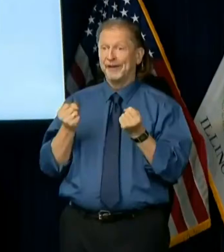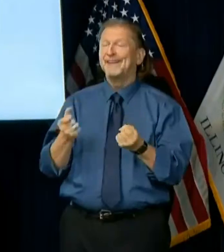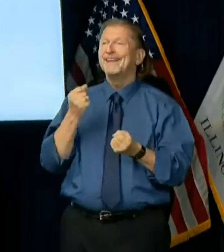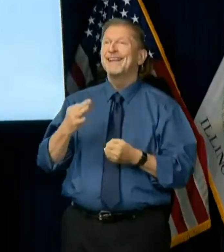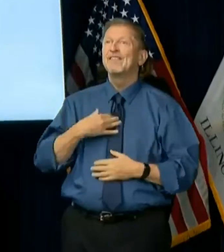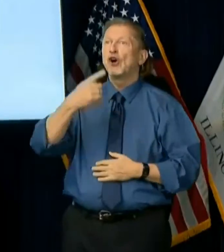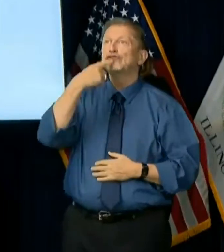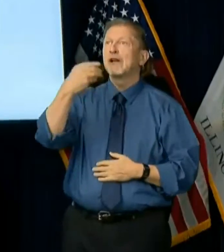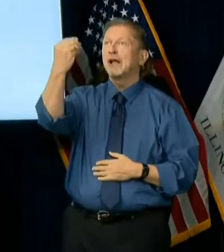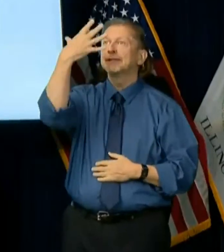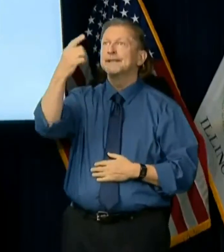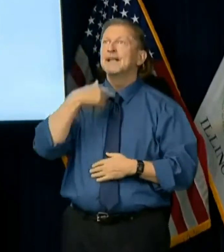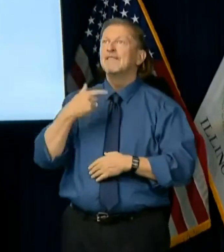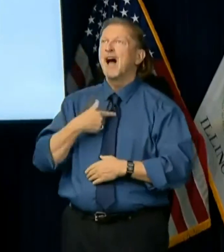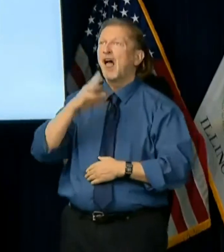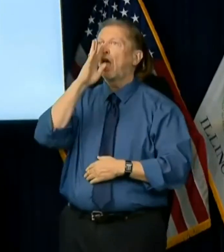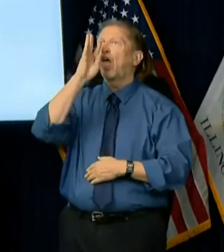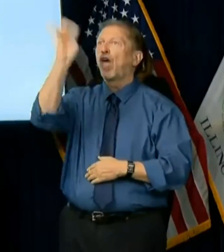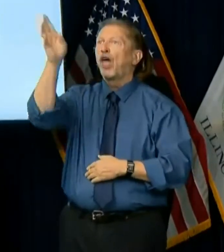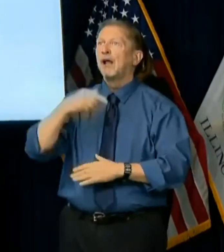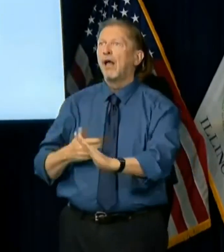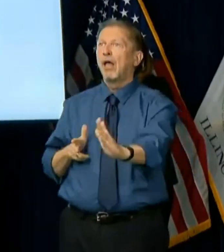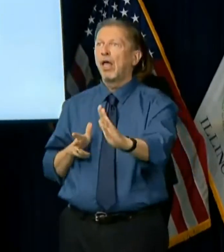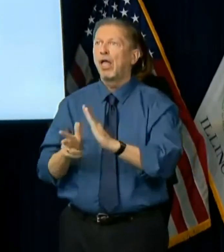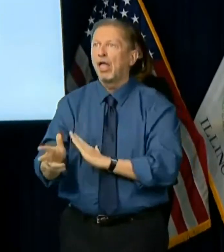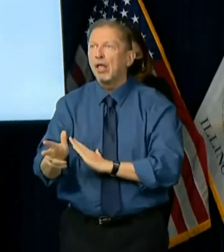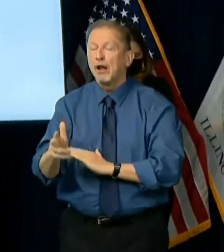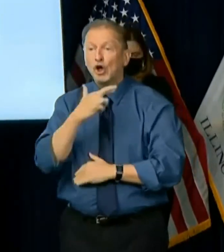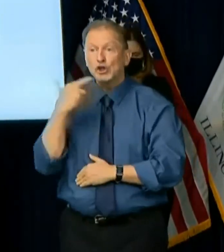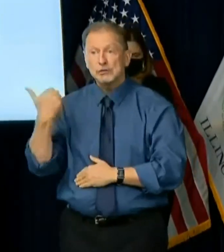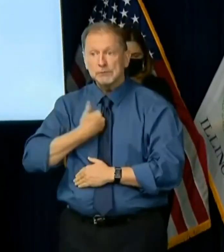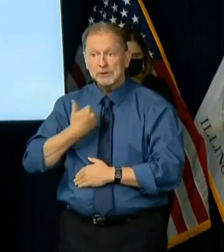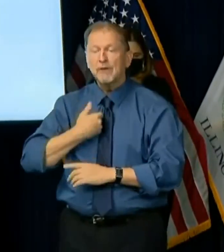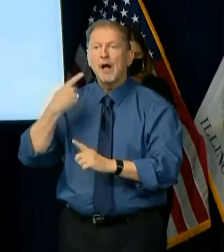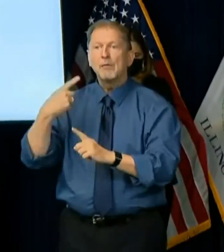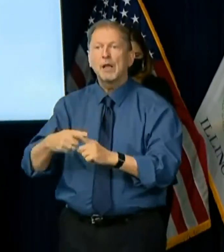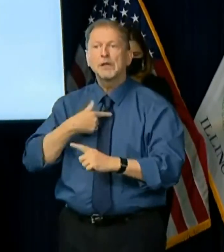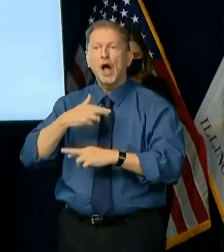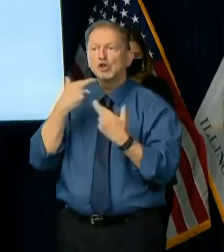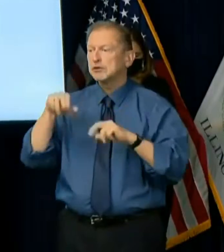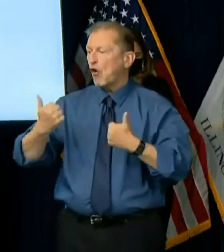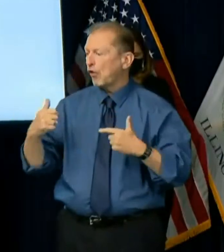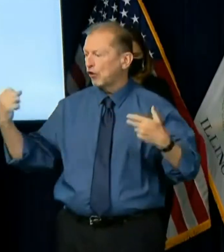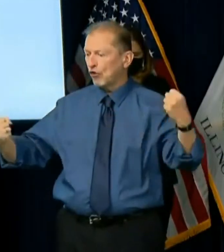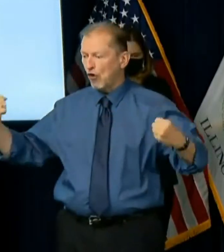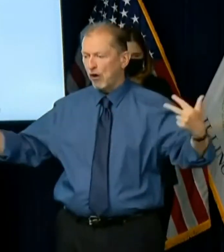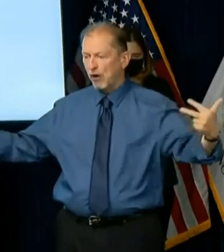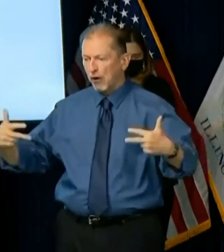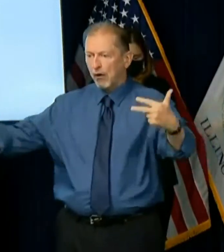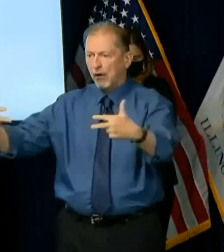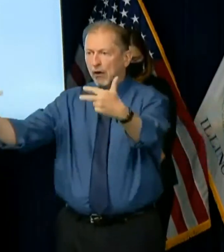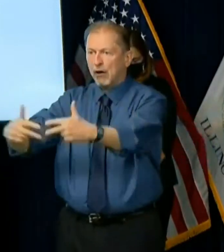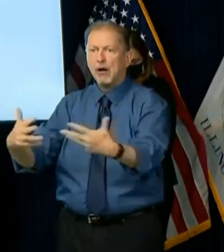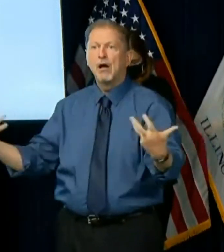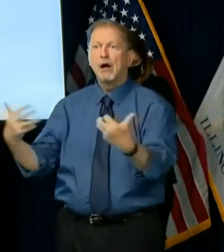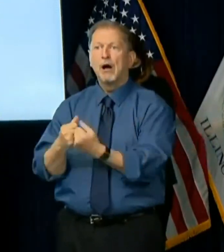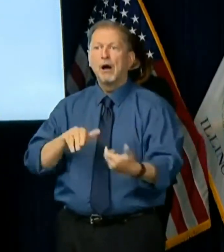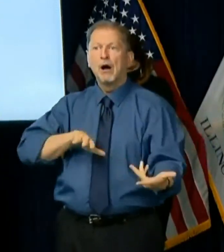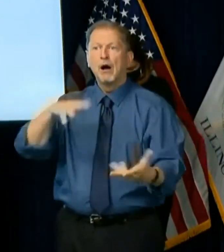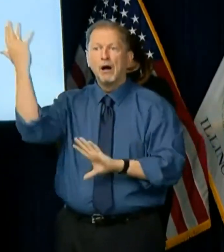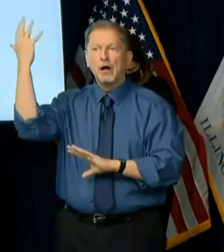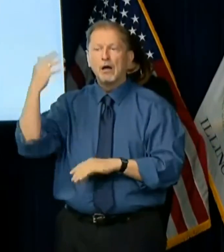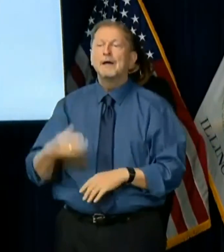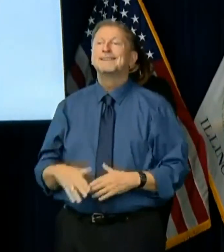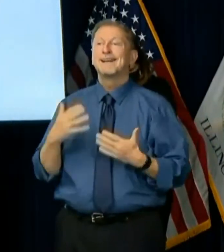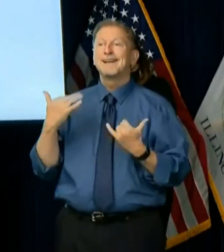stoplight, they not only risk their own life, but also the lives of all the drivers around them. Right now, the